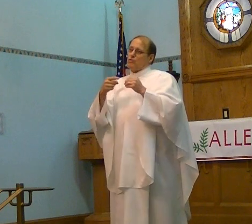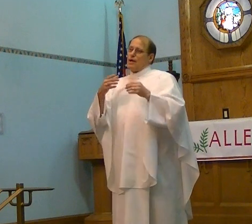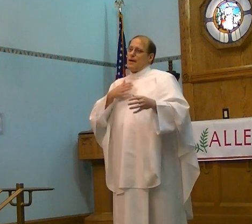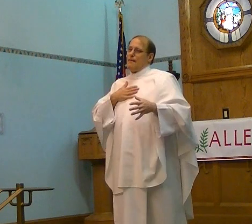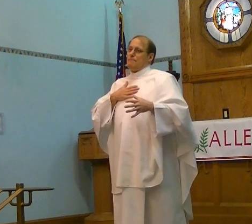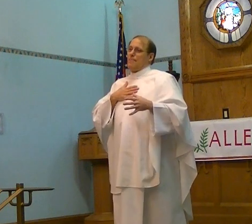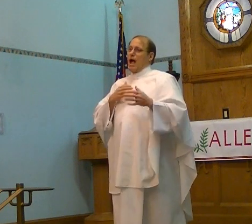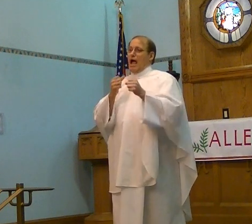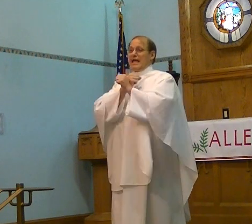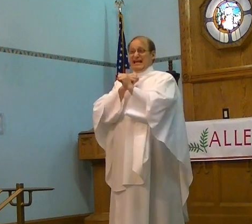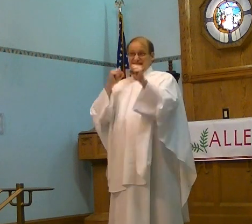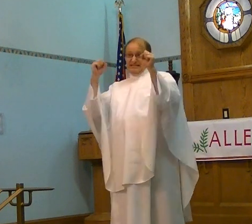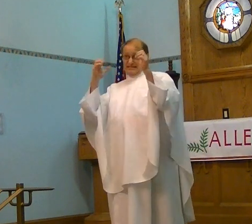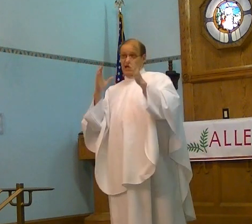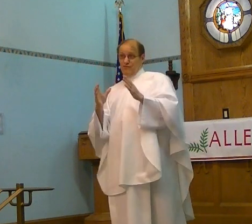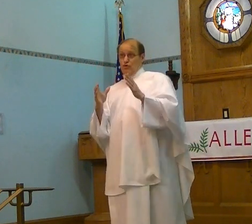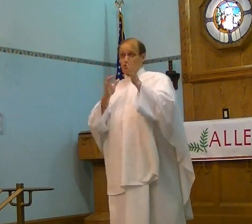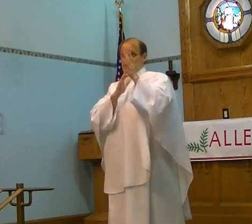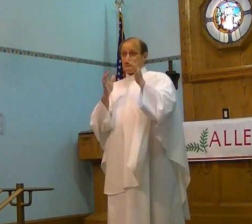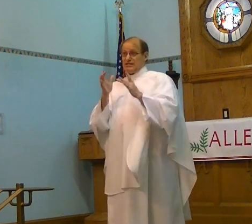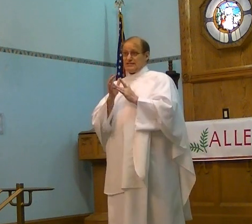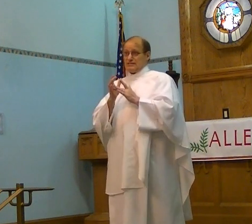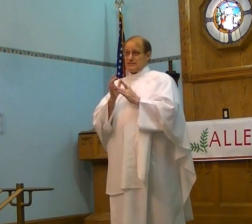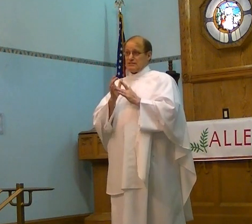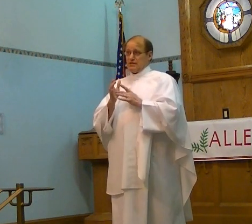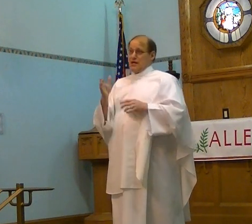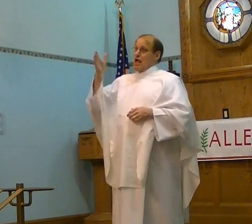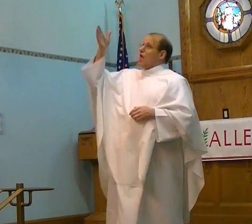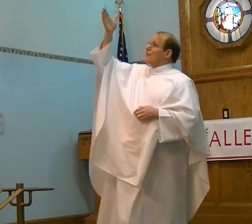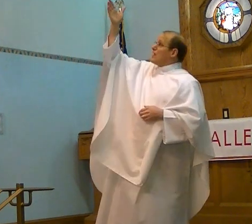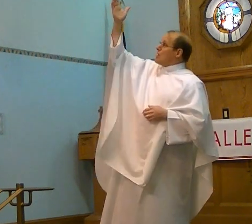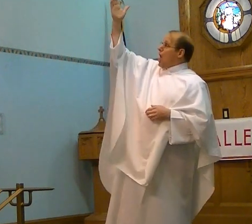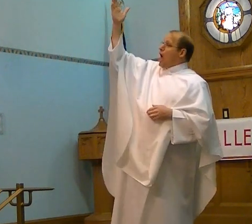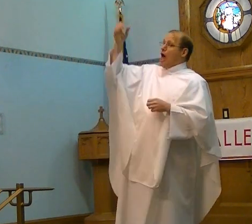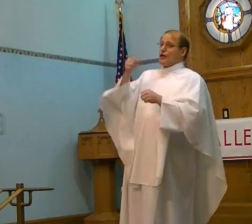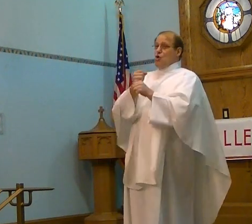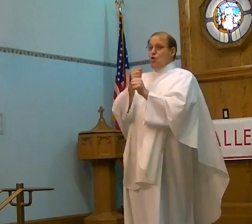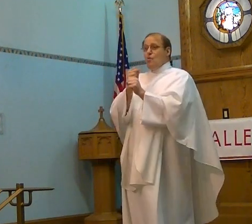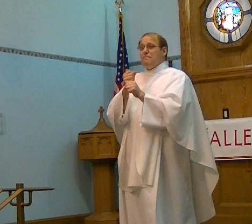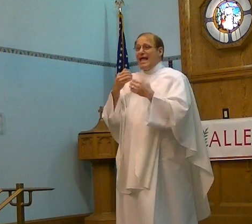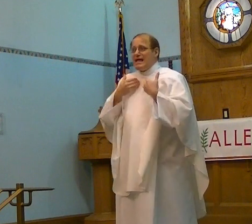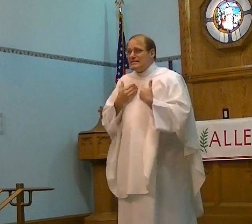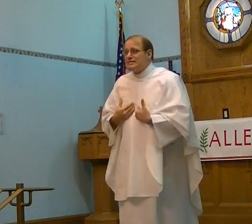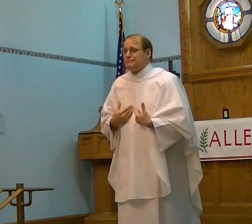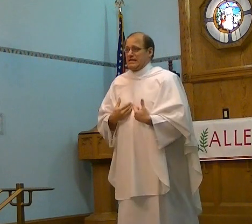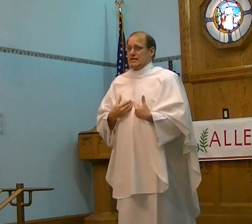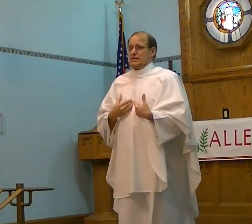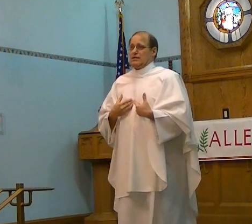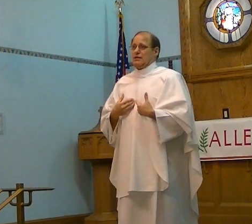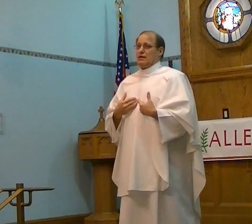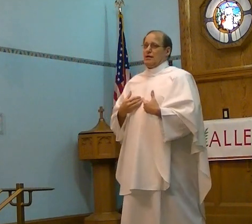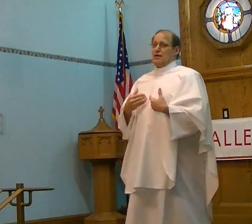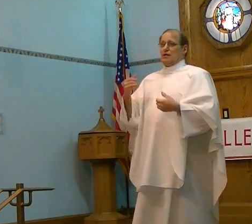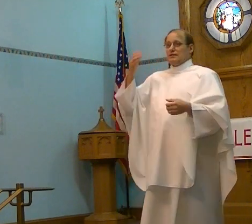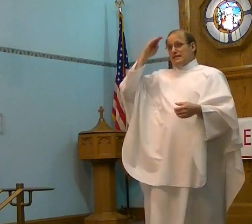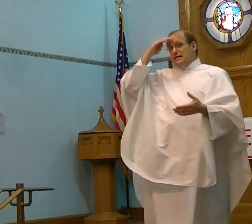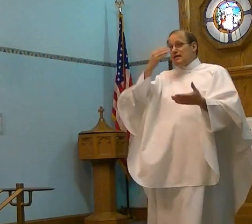my Savior, Jesus. The God who makes me. The The